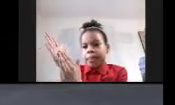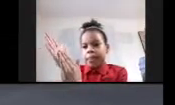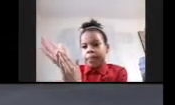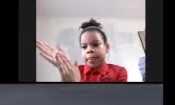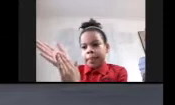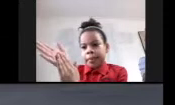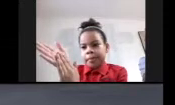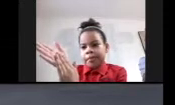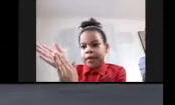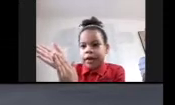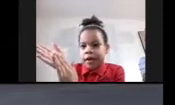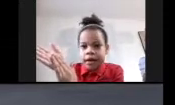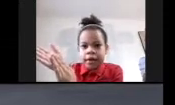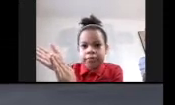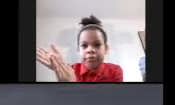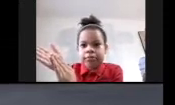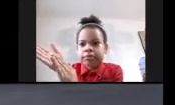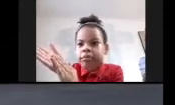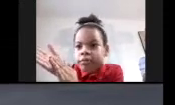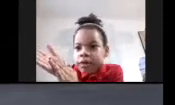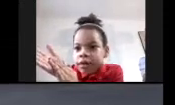There you go. M.